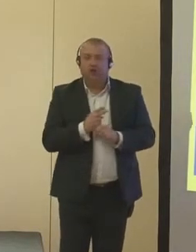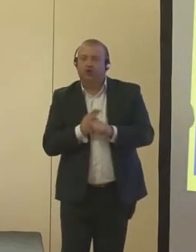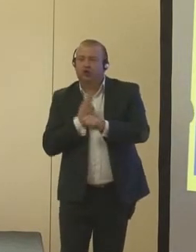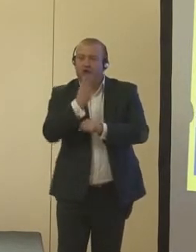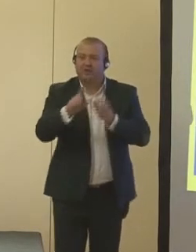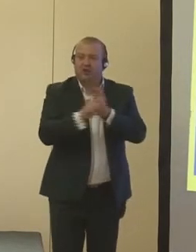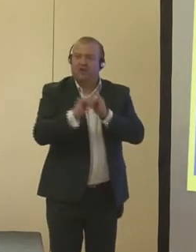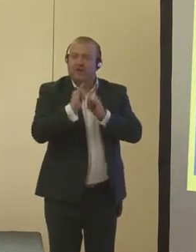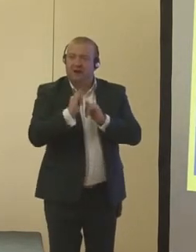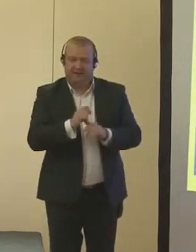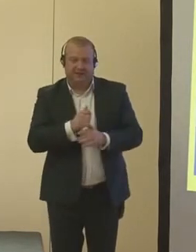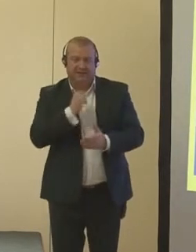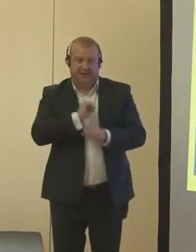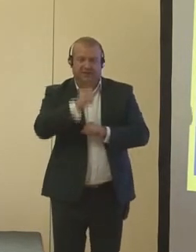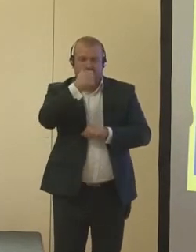accessible information.